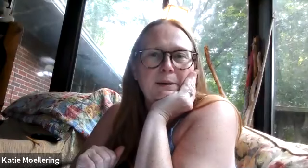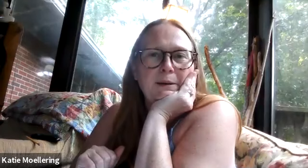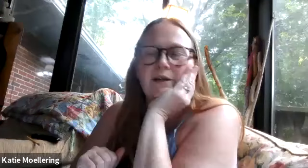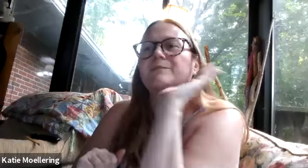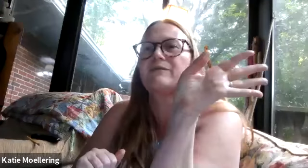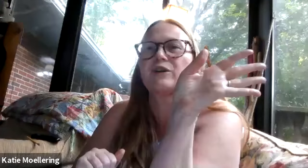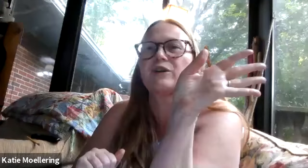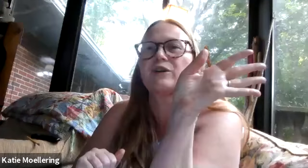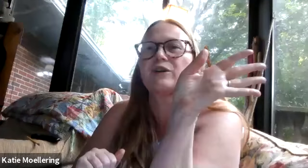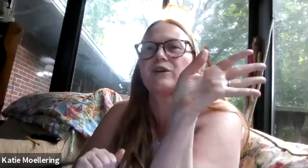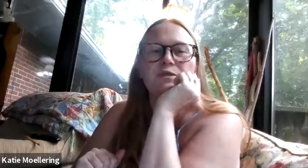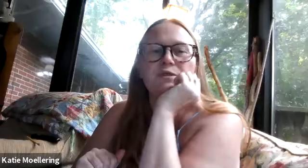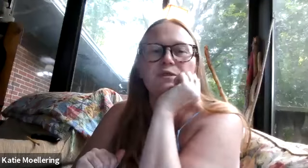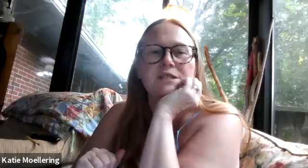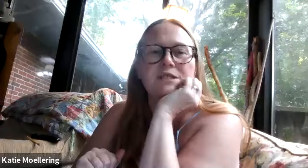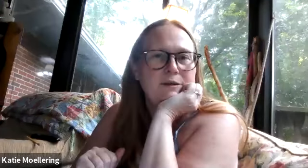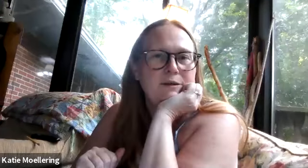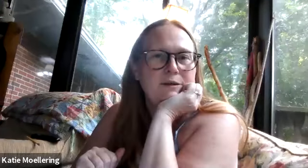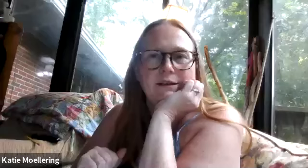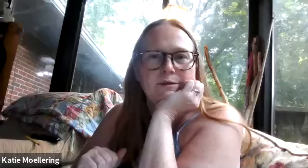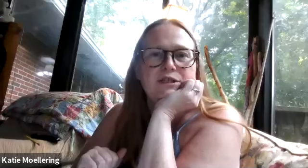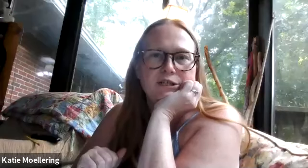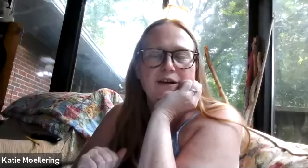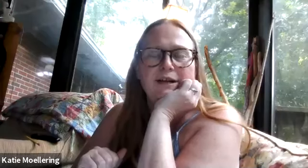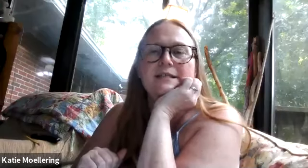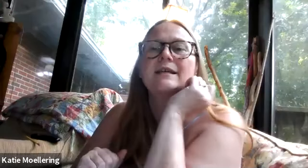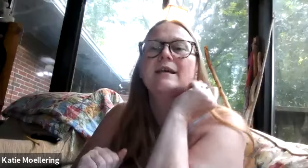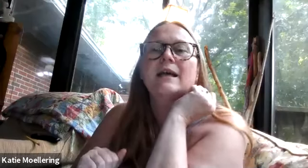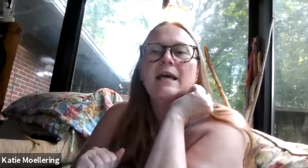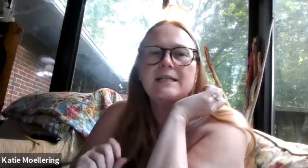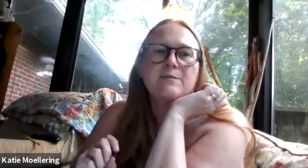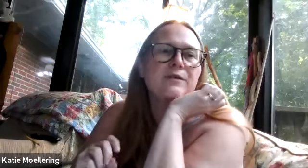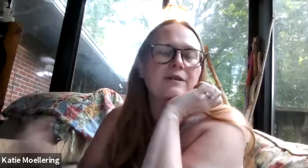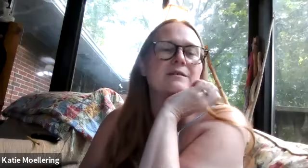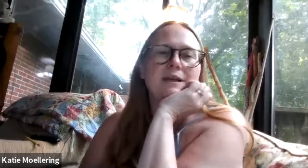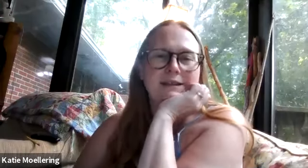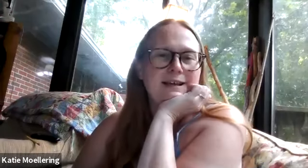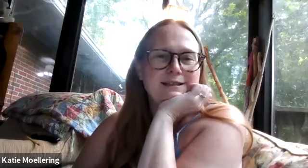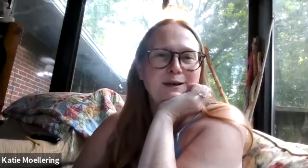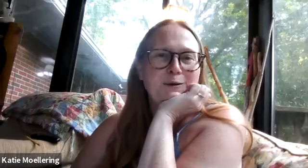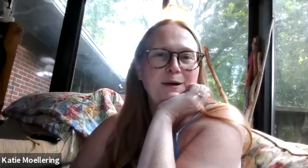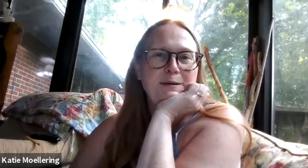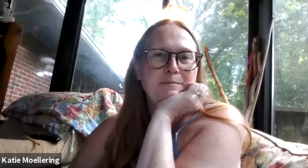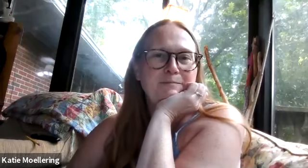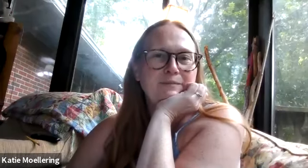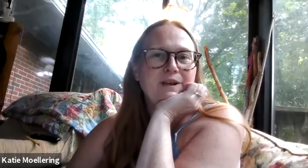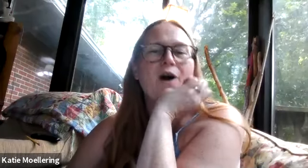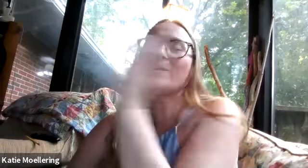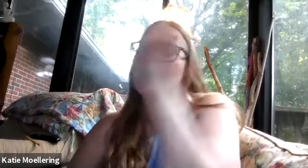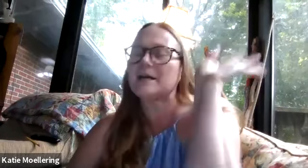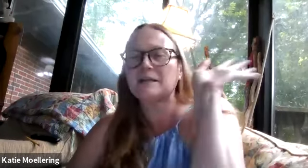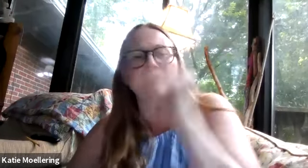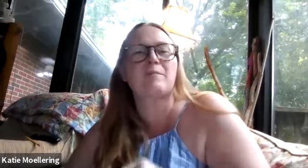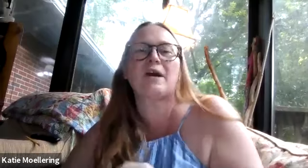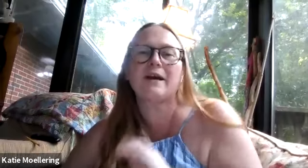that's just for, if you're interested. And we've, of course, got sign language dictionaries and some other things like that. So always got it